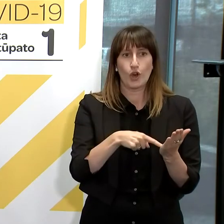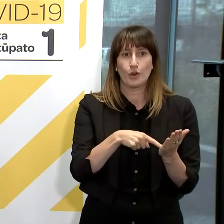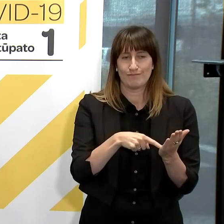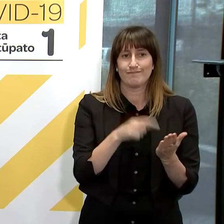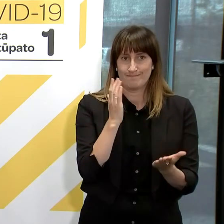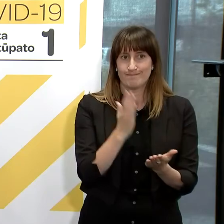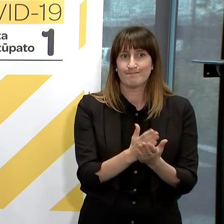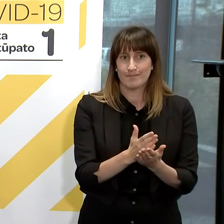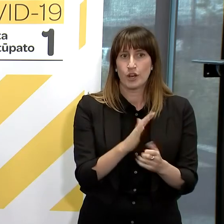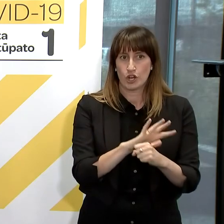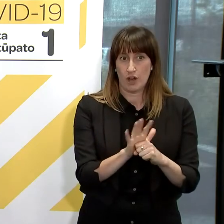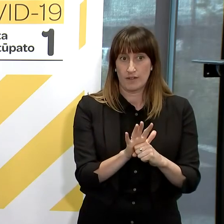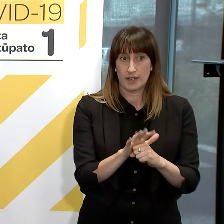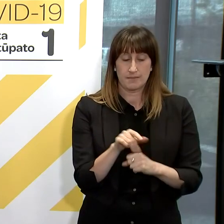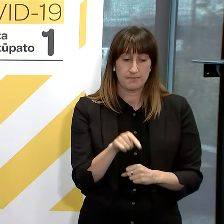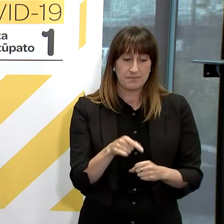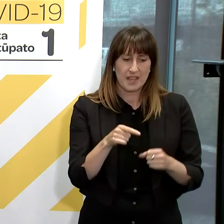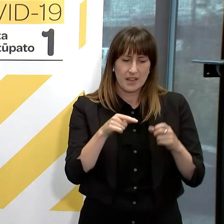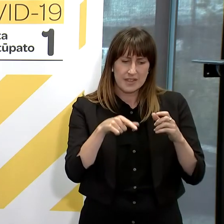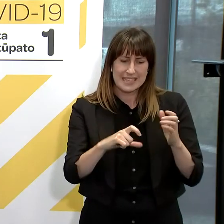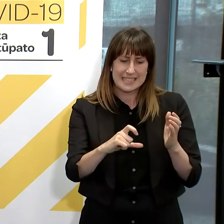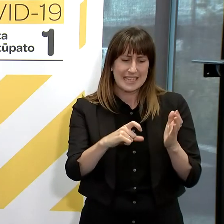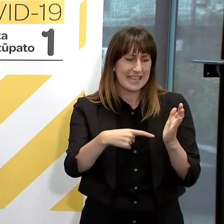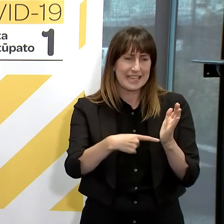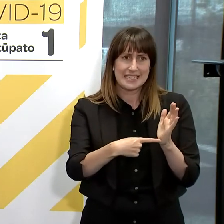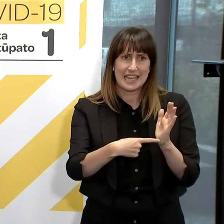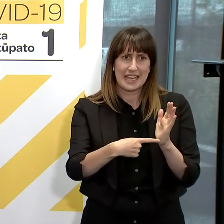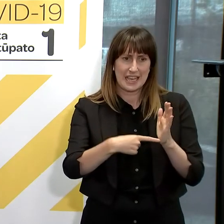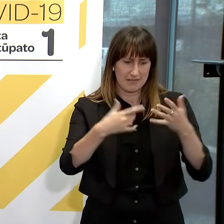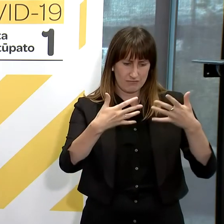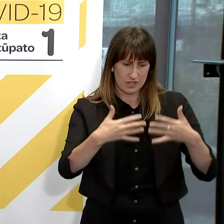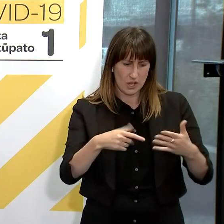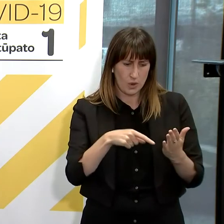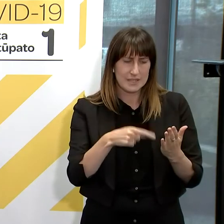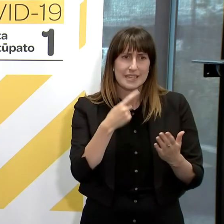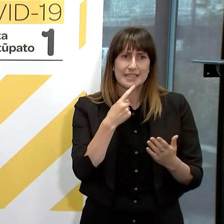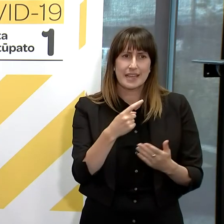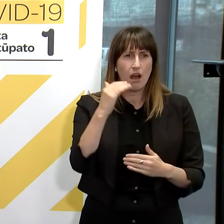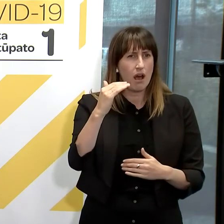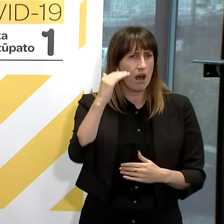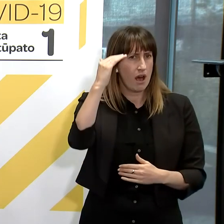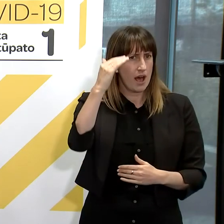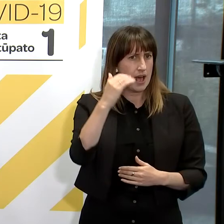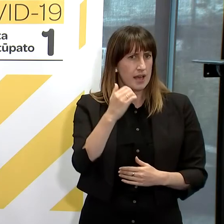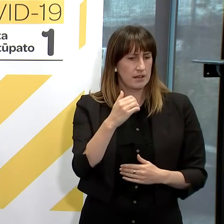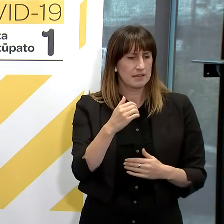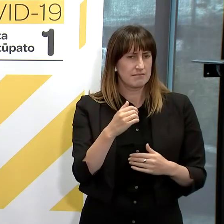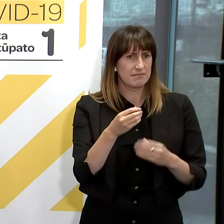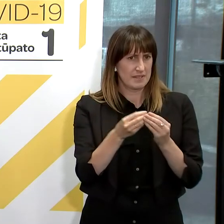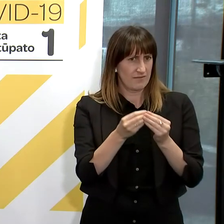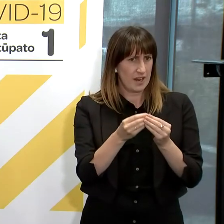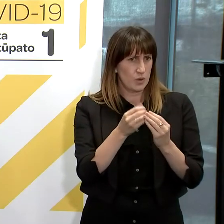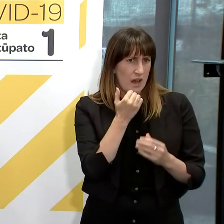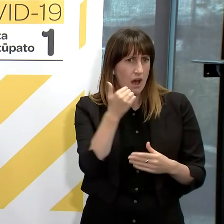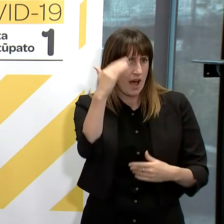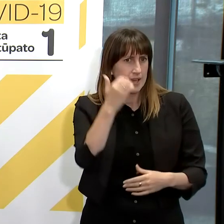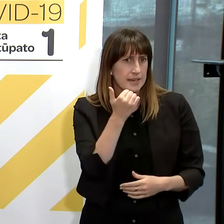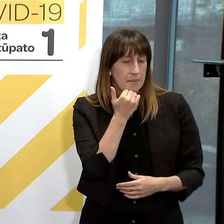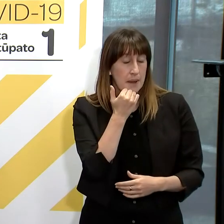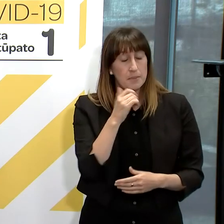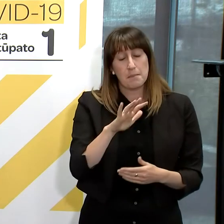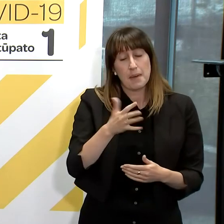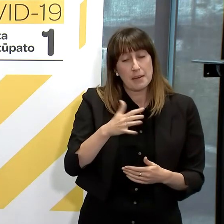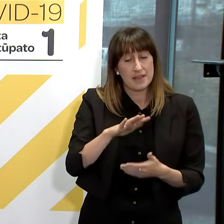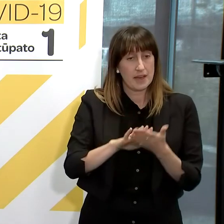showed a high CT value, which may indicate a historical case. However, a